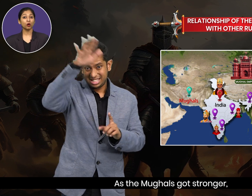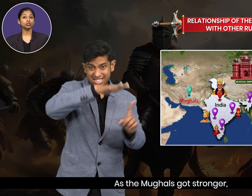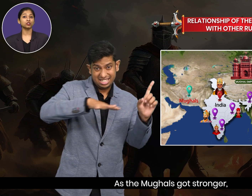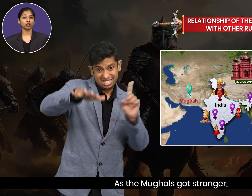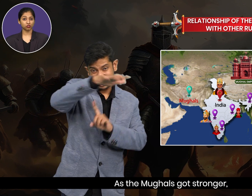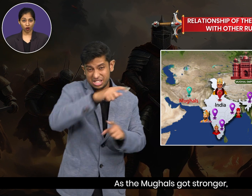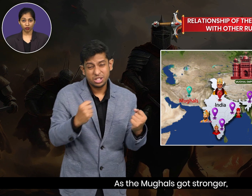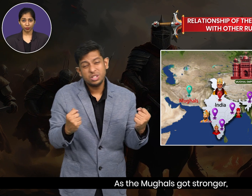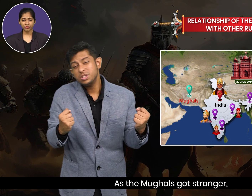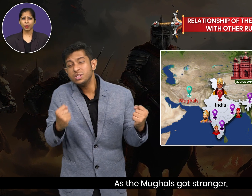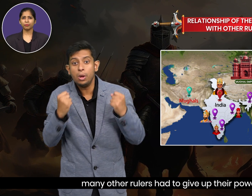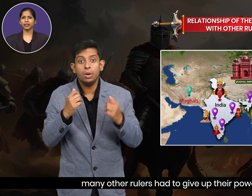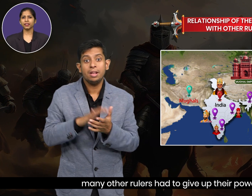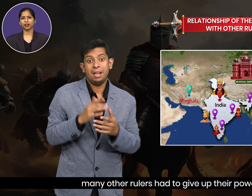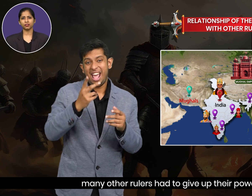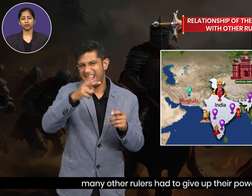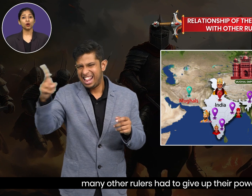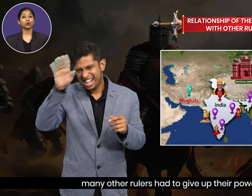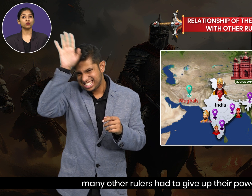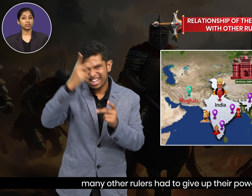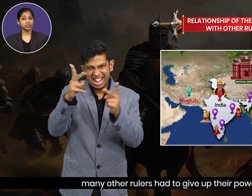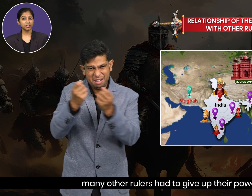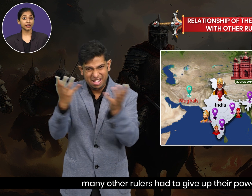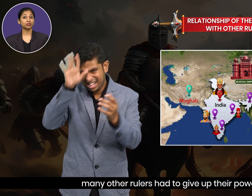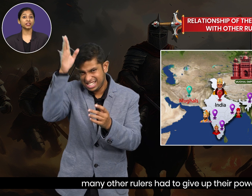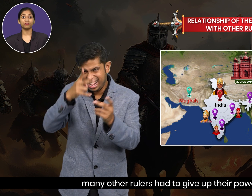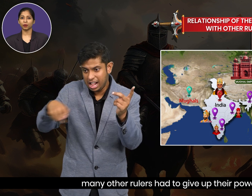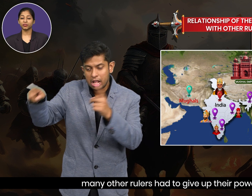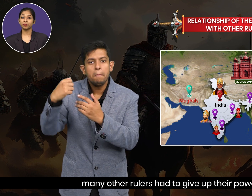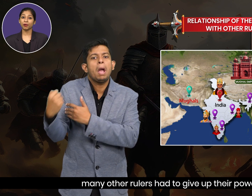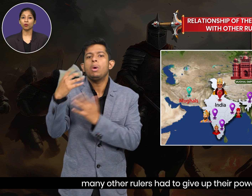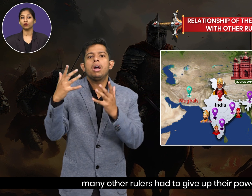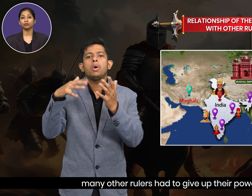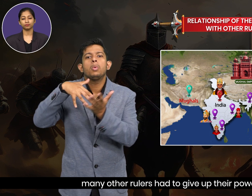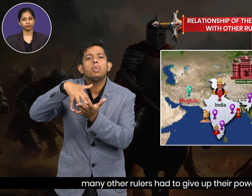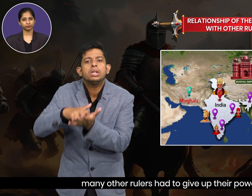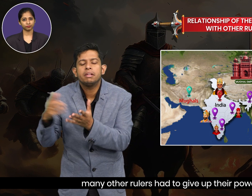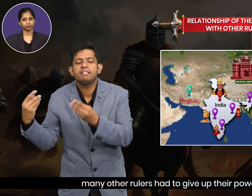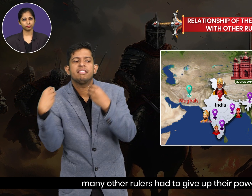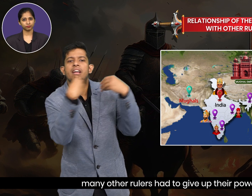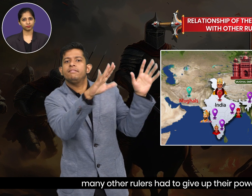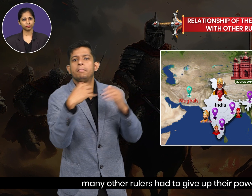As the Mughals got stronger, many other rulers had to give up their power.